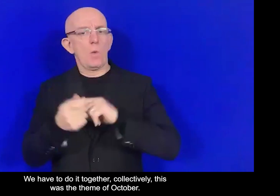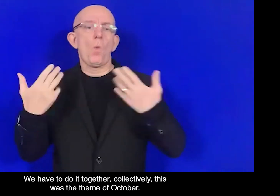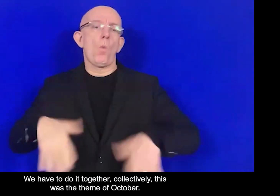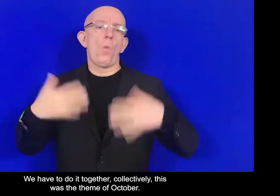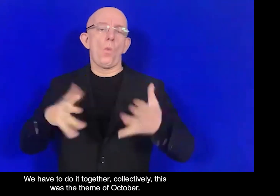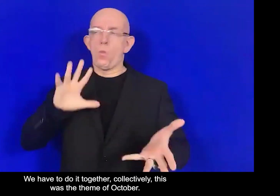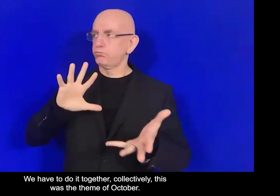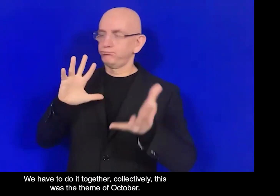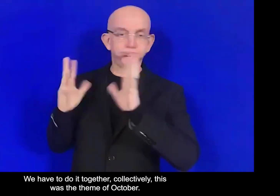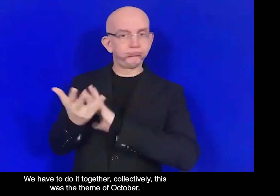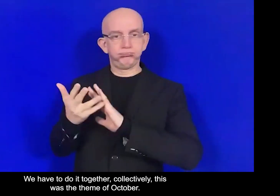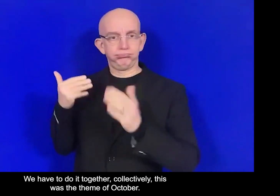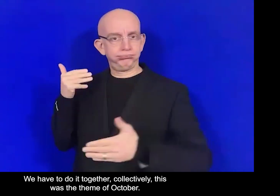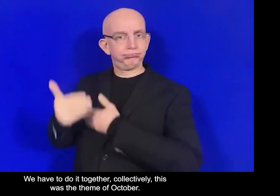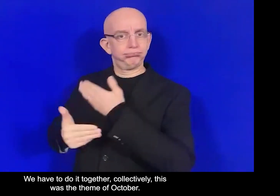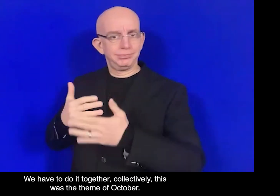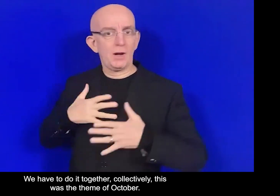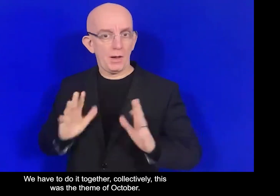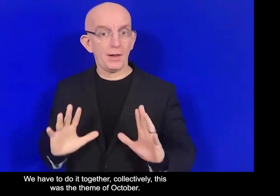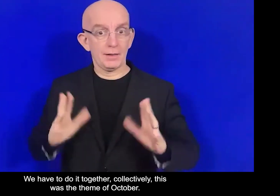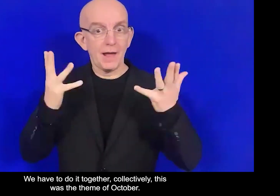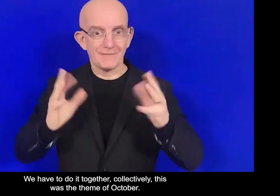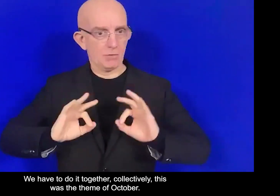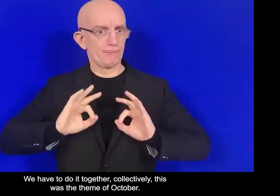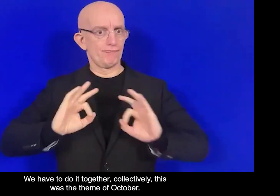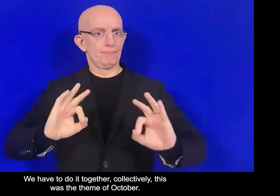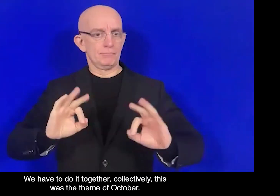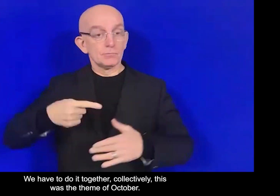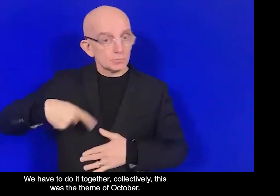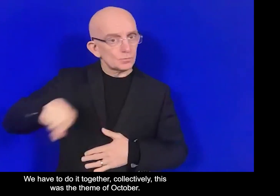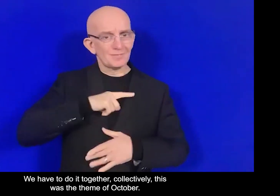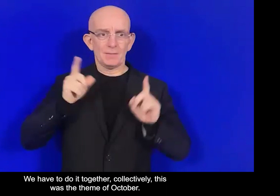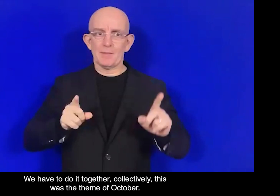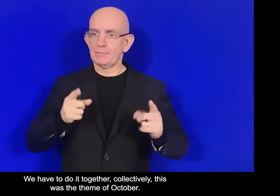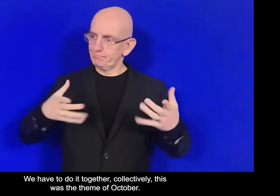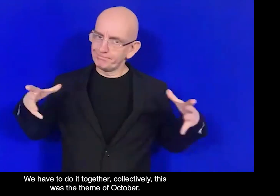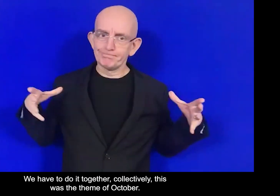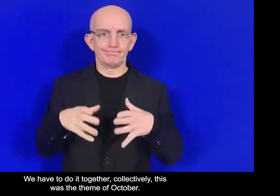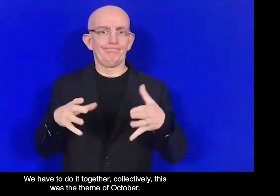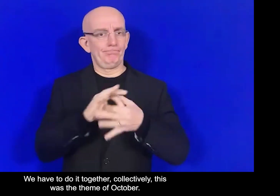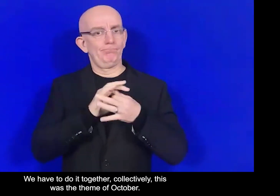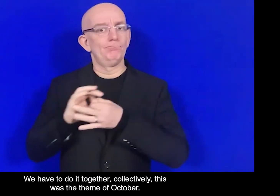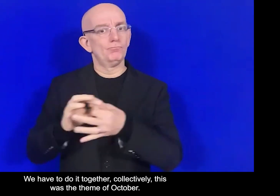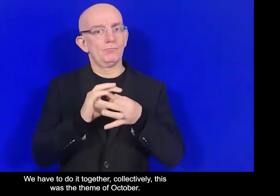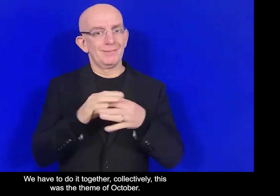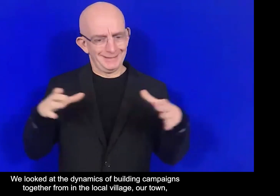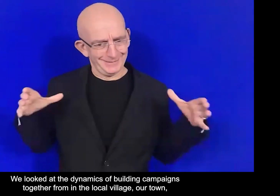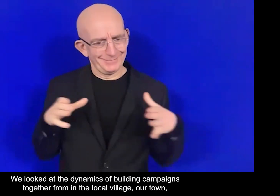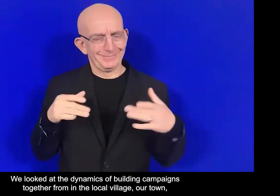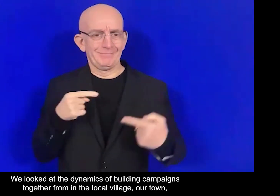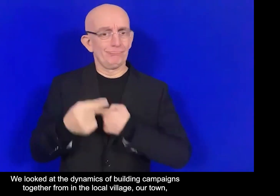We have to do it together, collectively. This was the theme of